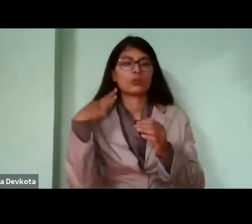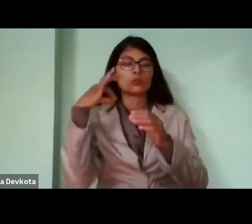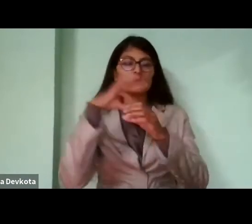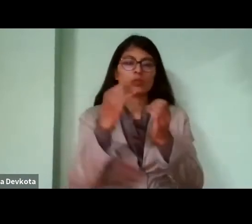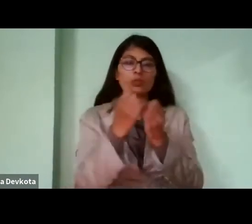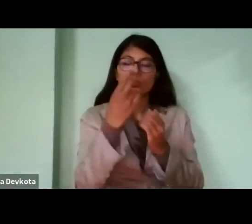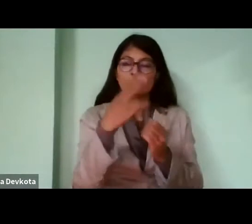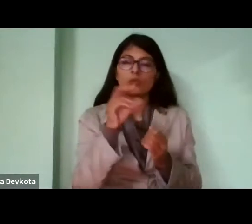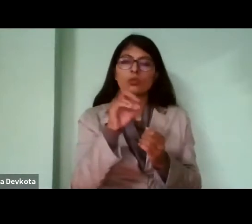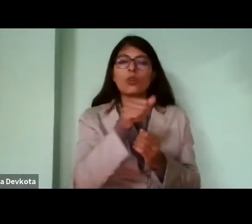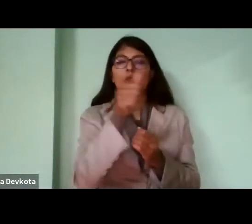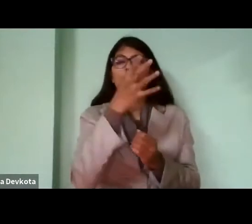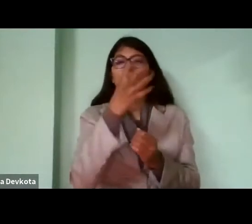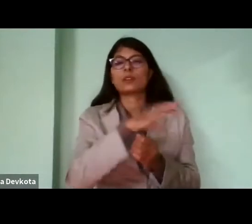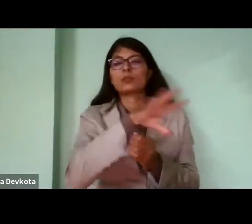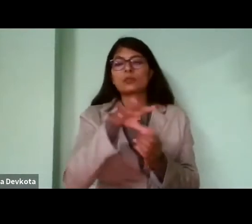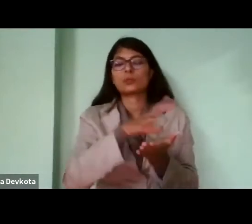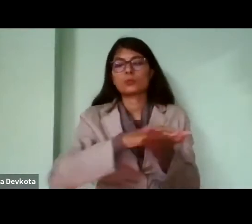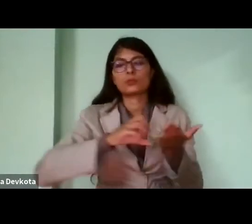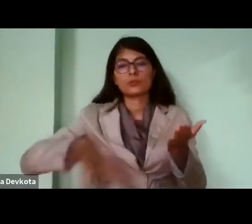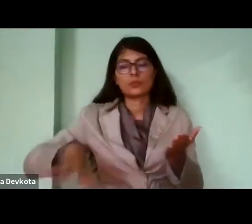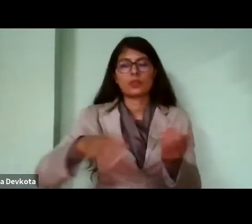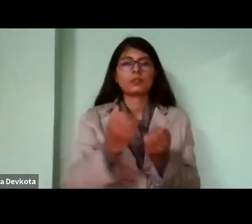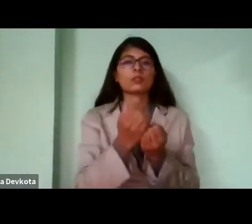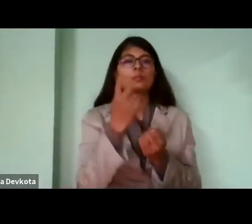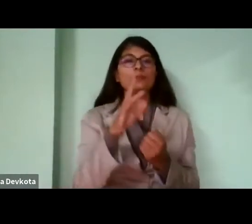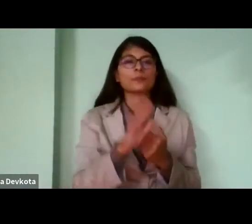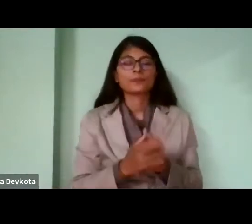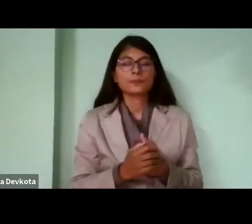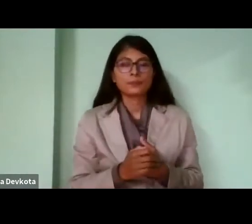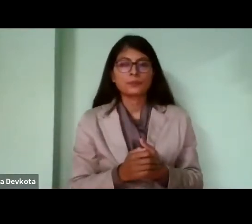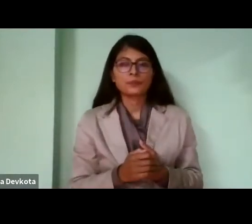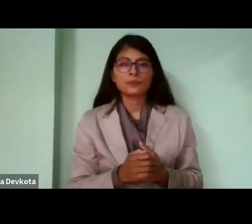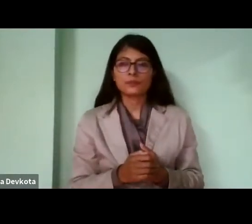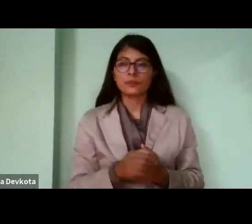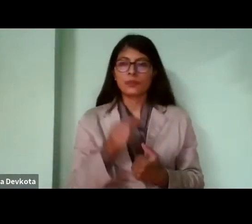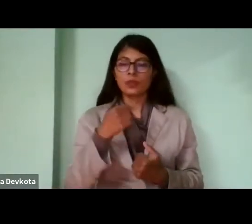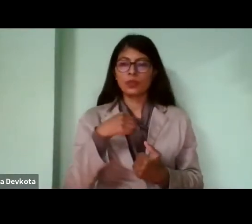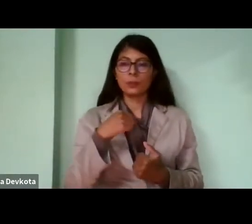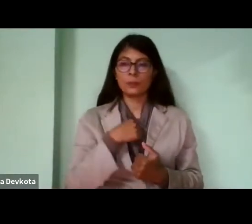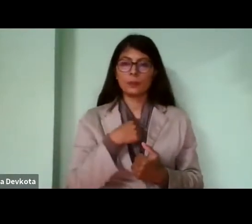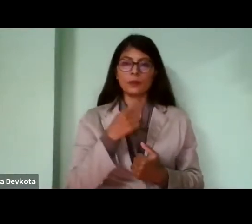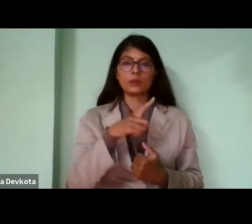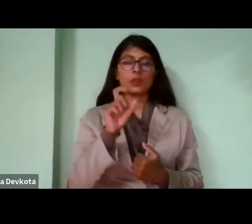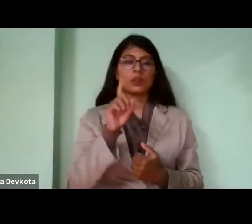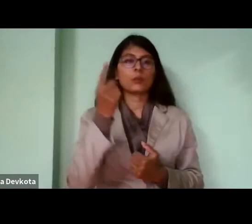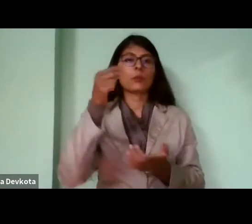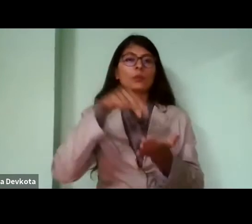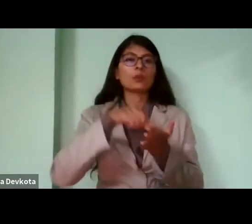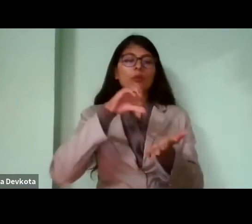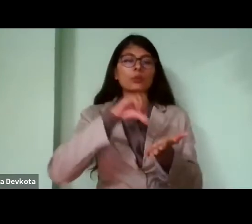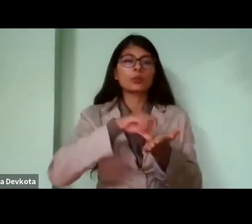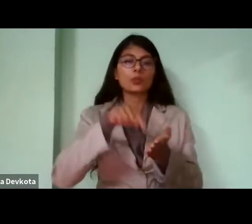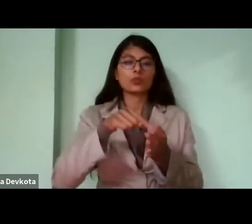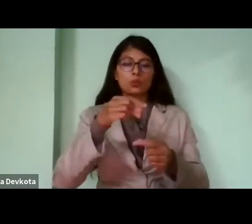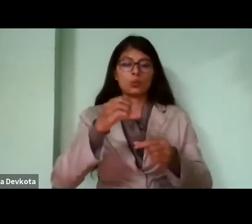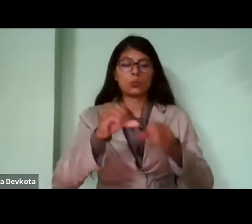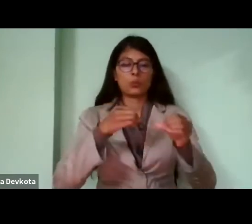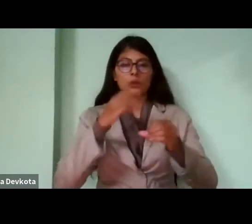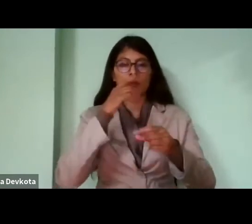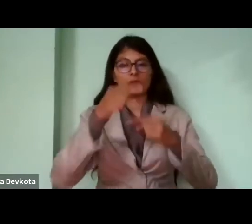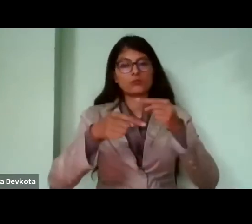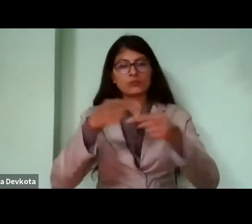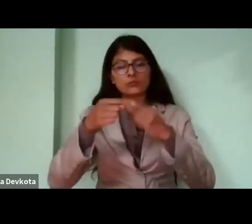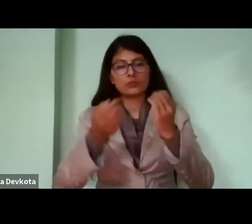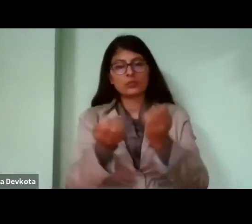not. And, you know, for me, as a first timer going through this process, it